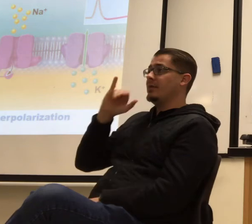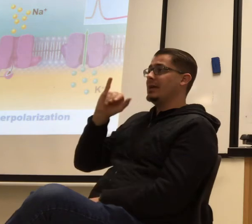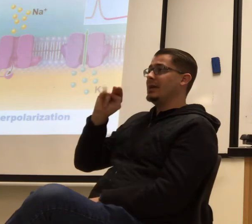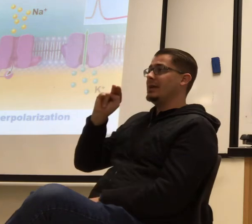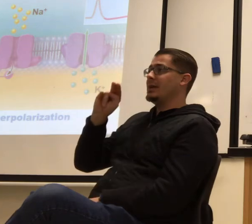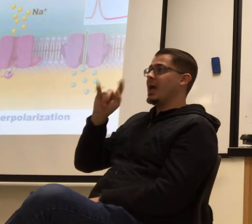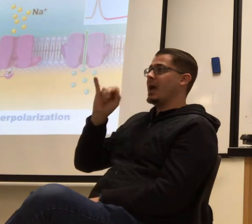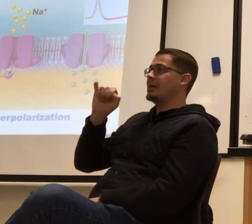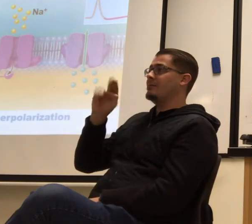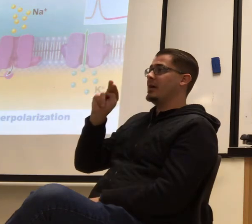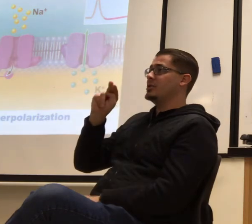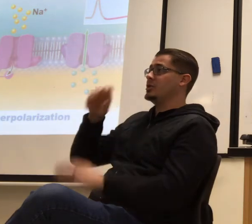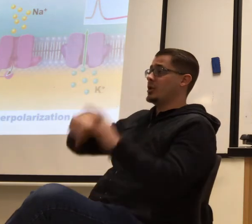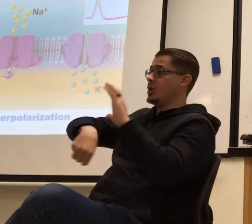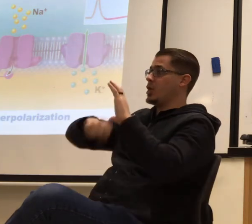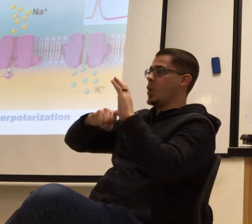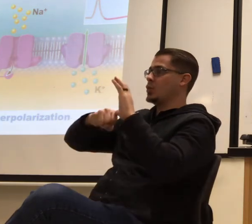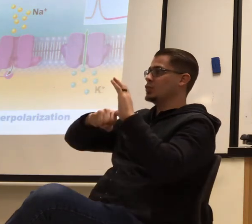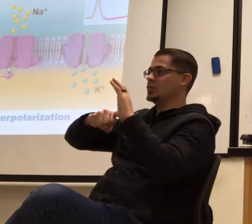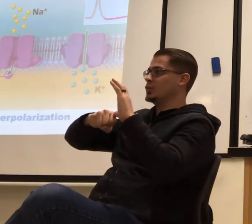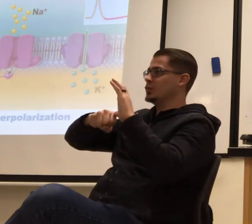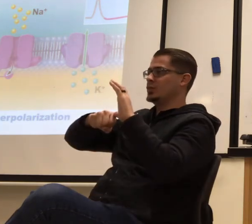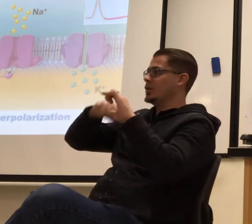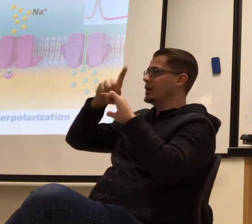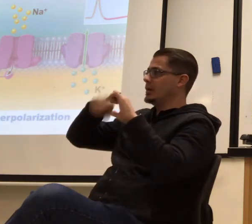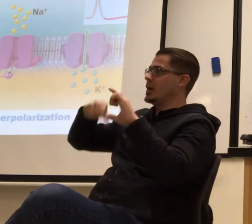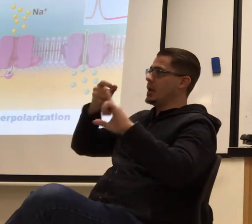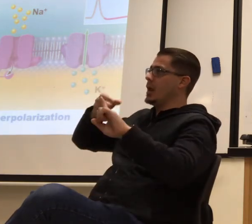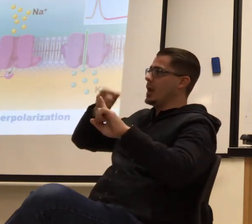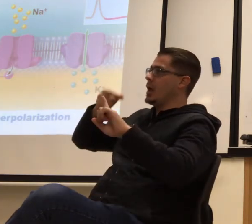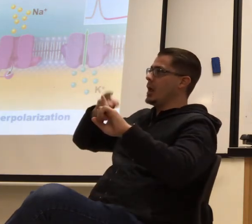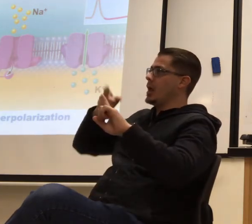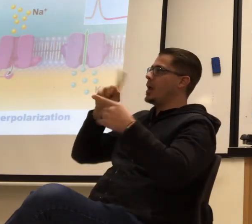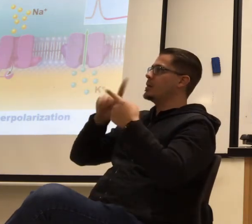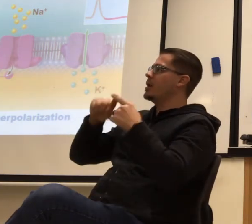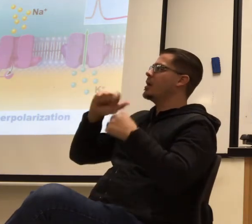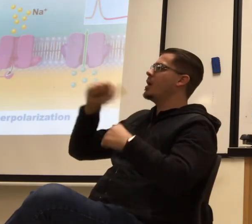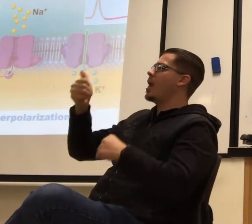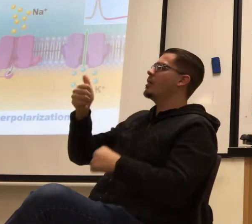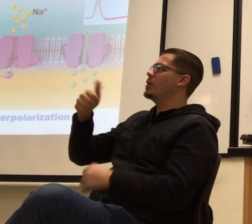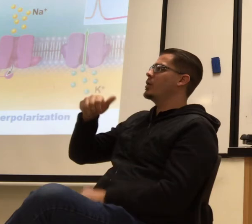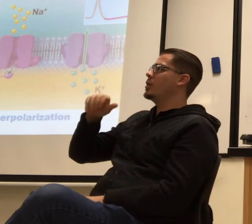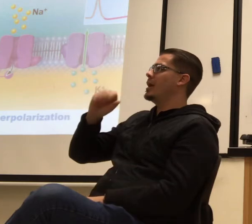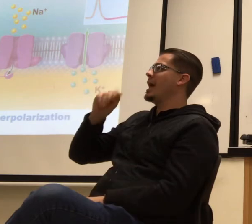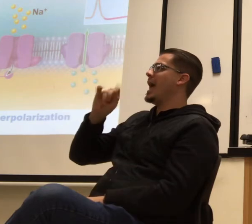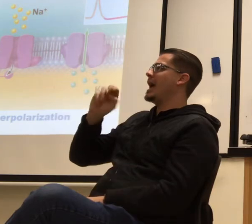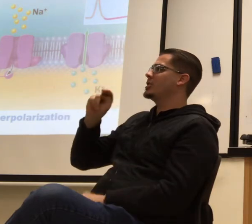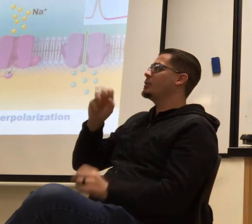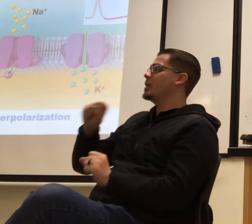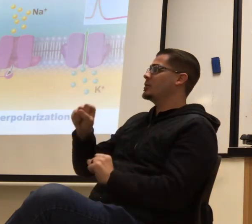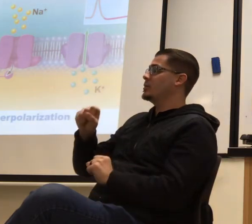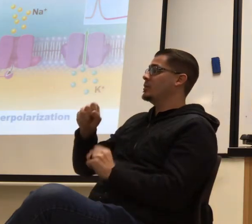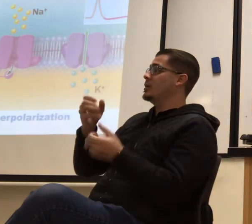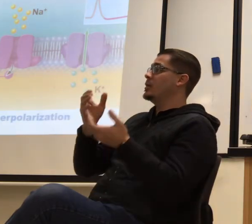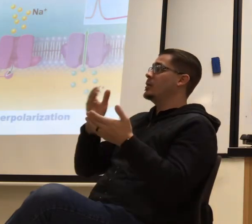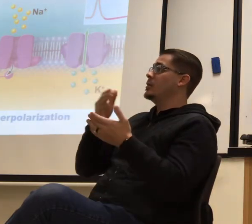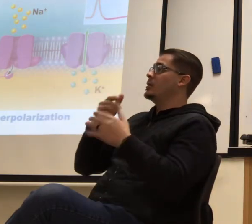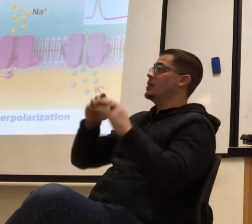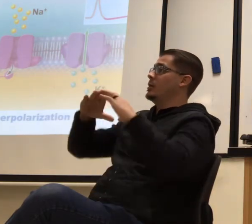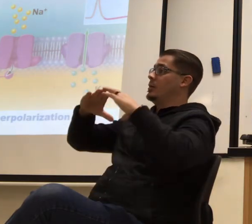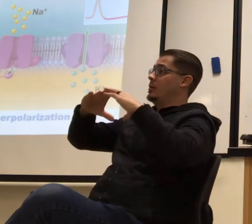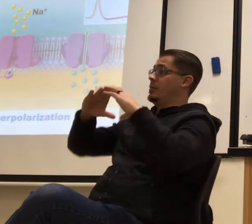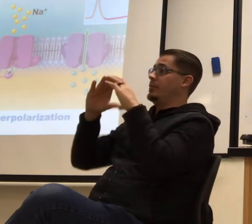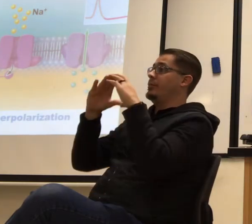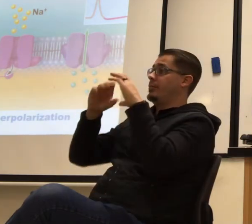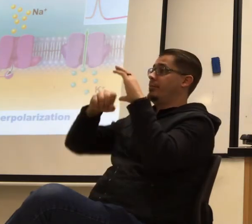is closed, you can't re-stimulate the cell for another action potential. But once it reaches this rest state, due to the gating,